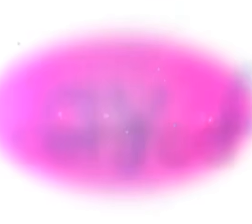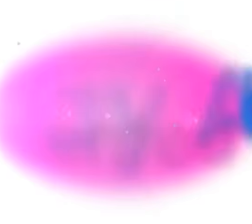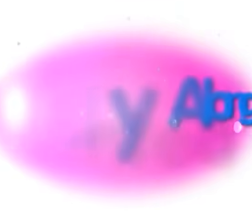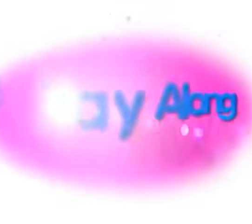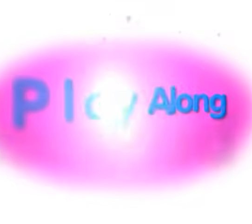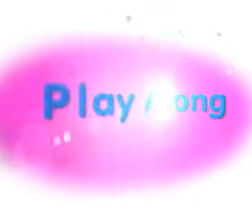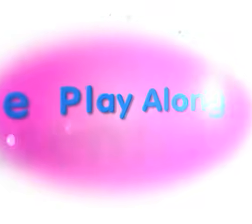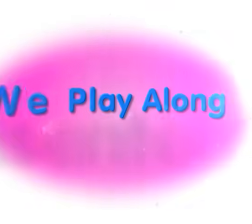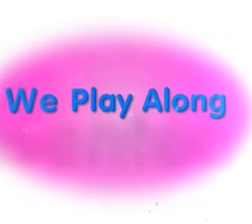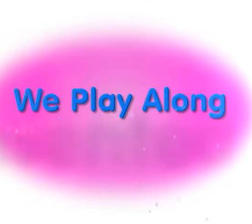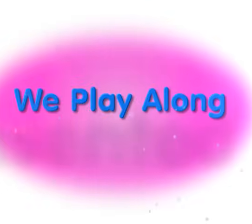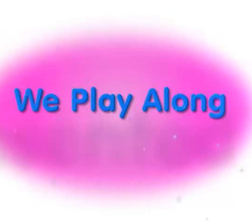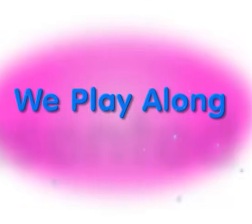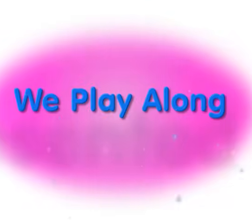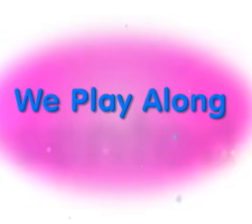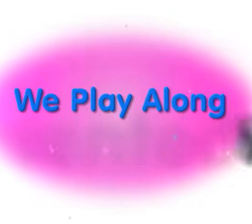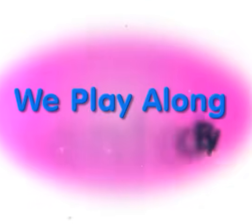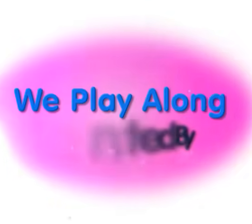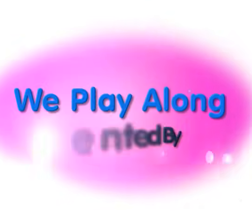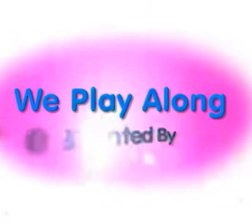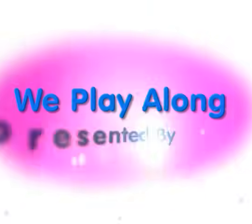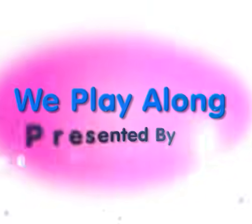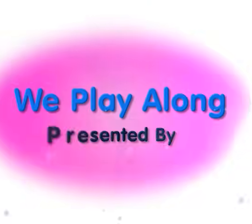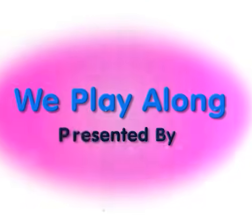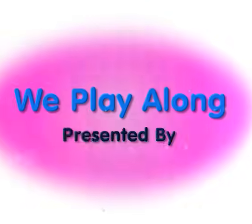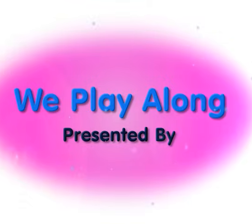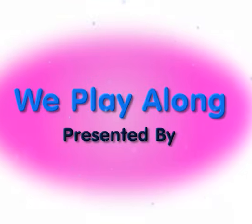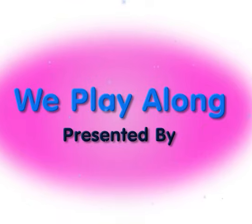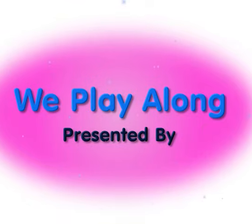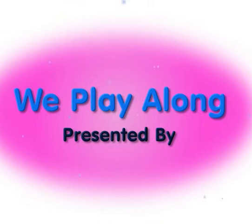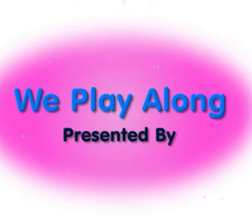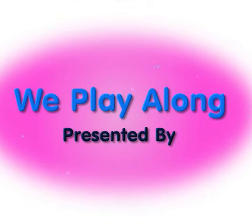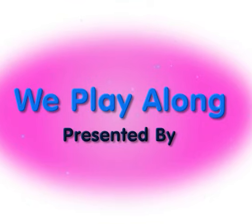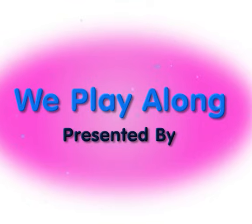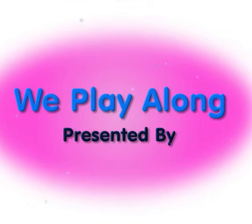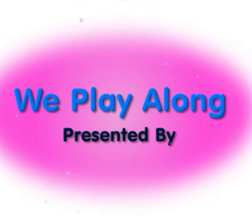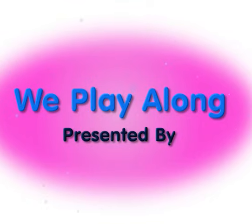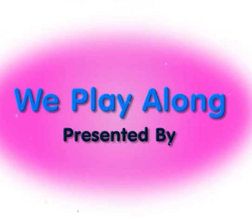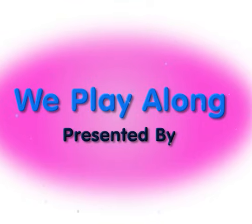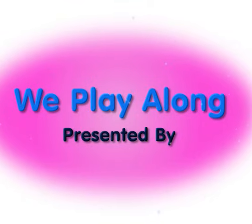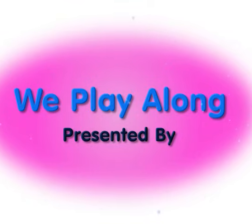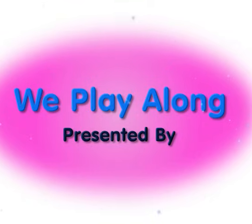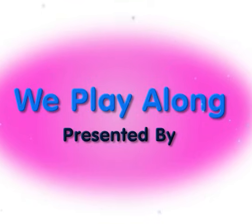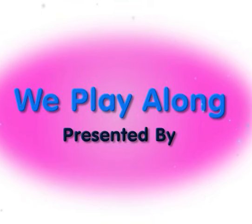We play along, come on and play along, you can play along too.